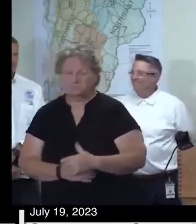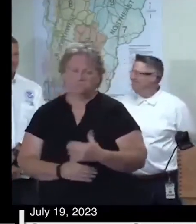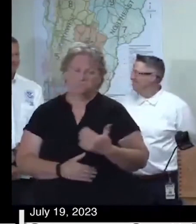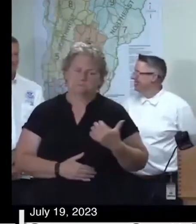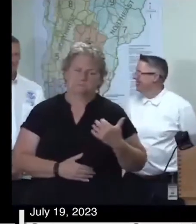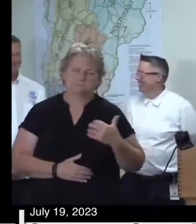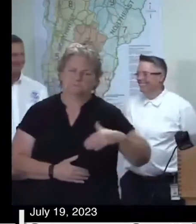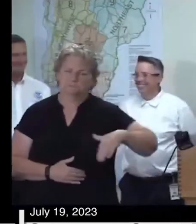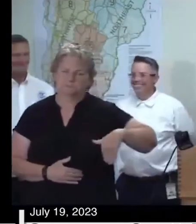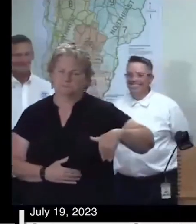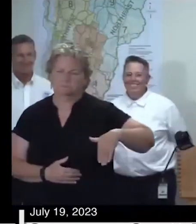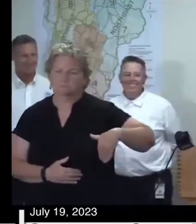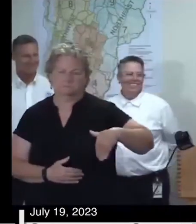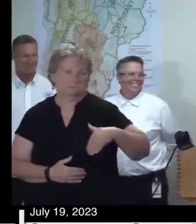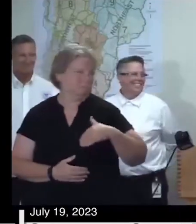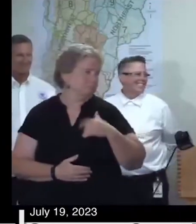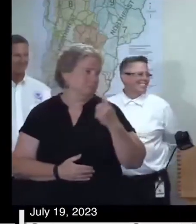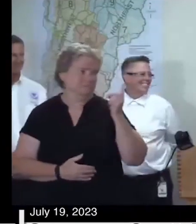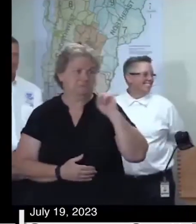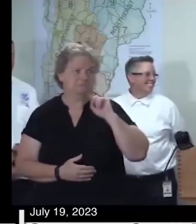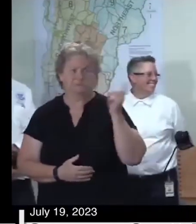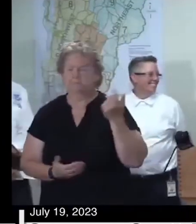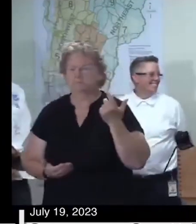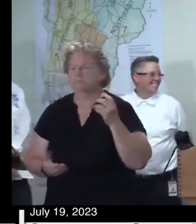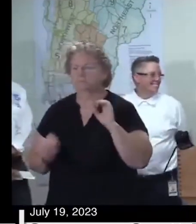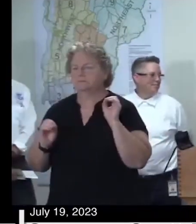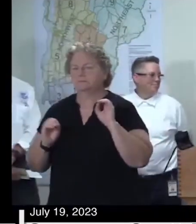to. No,